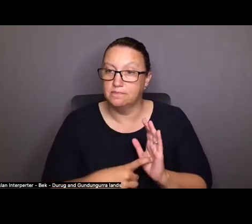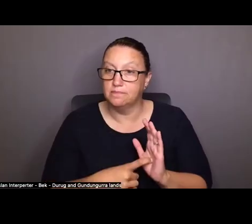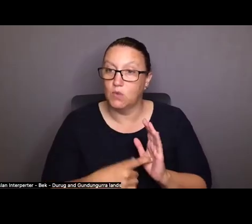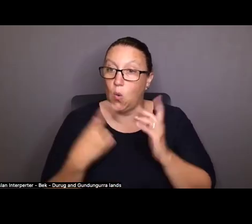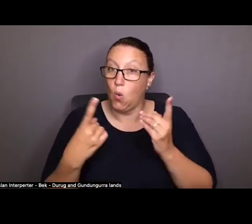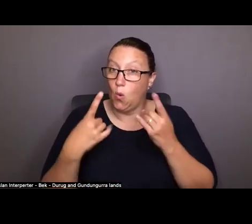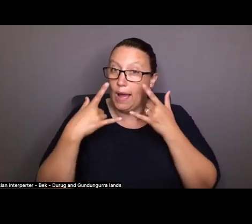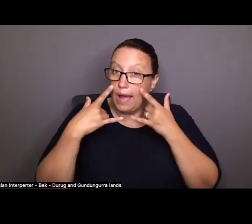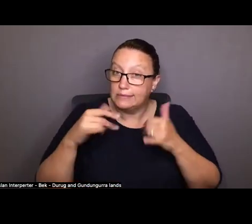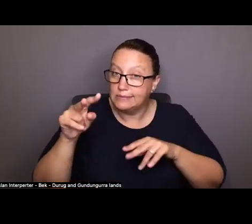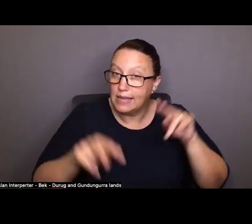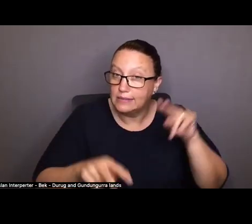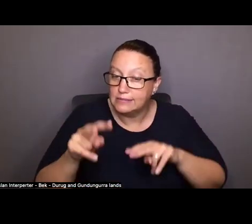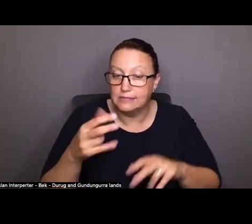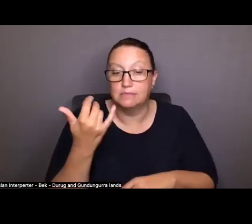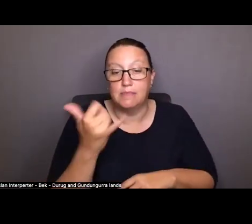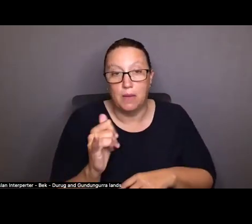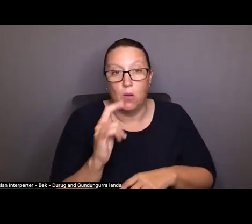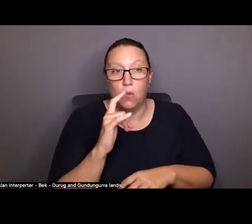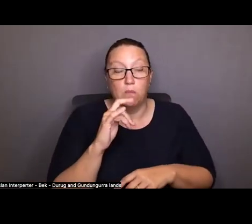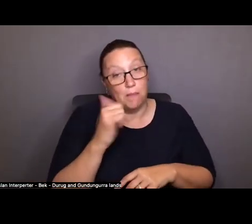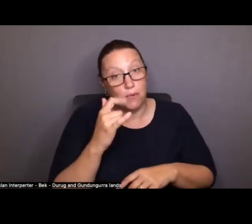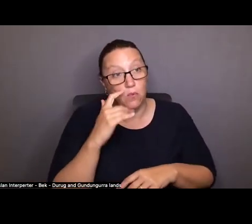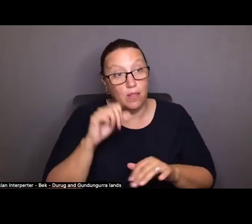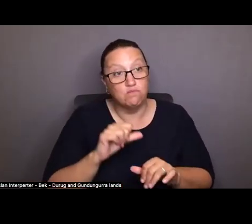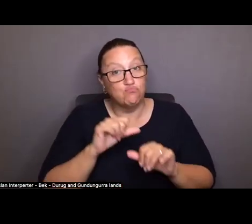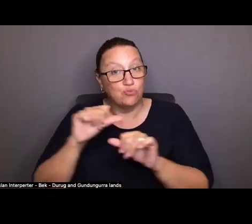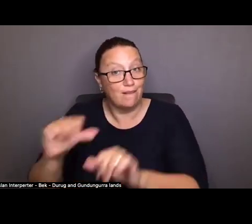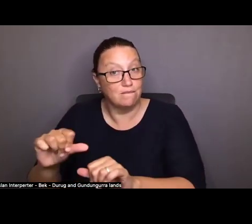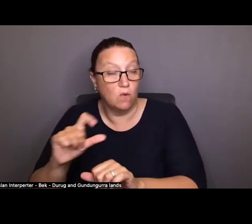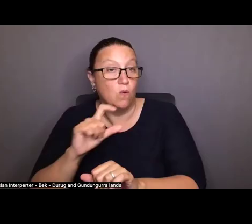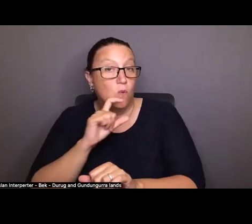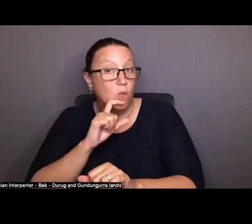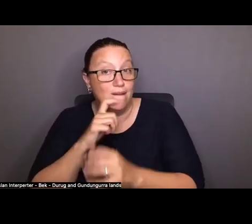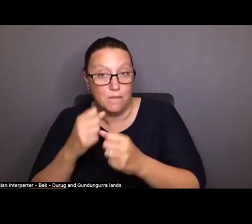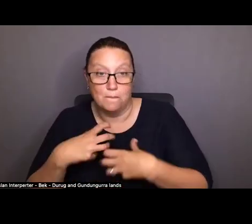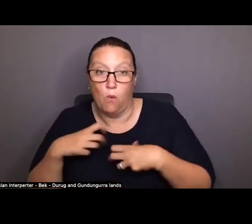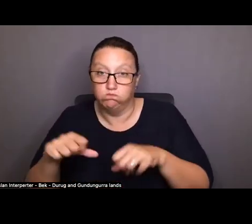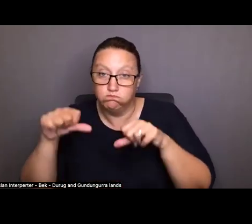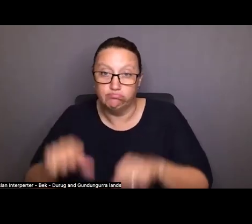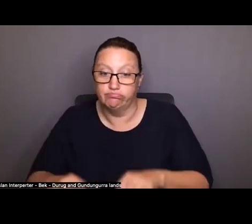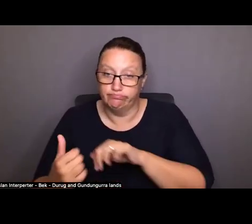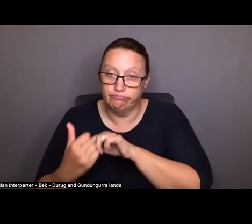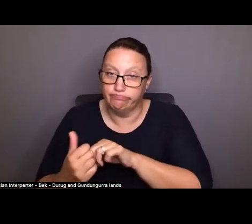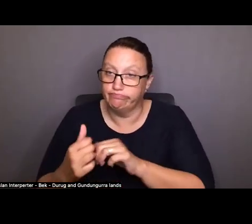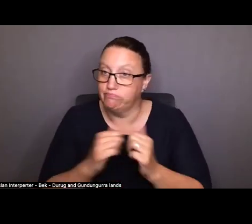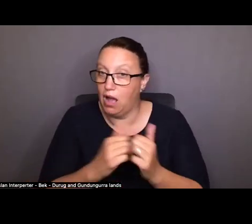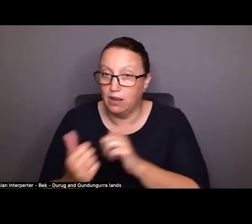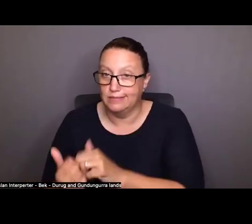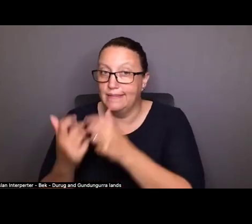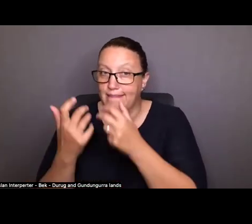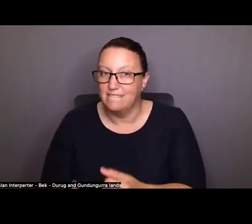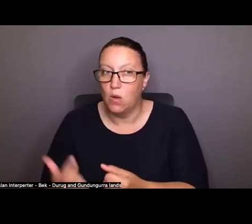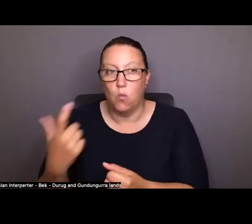may preference applications which are have more confirmation, just because it will